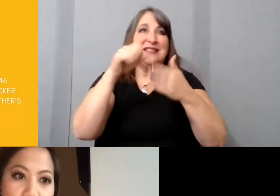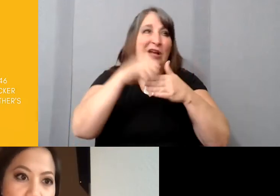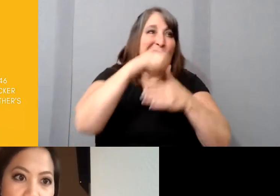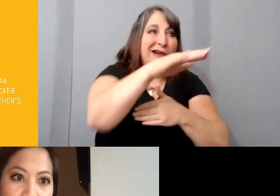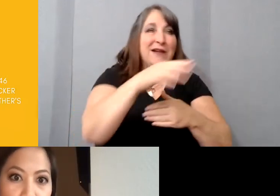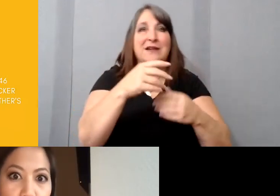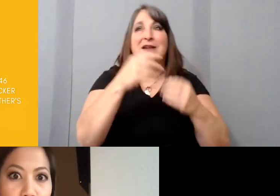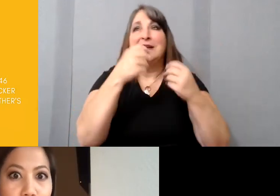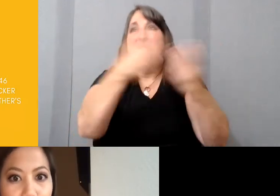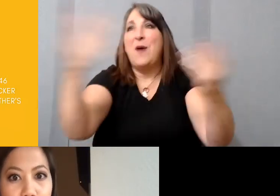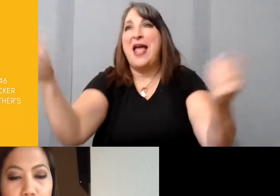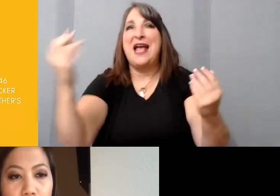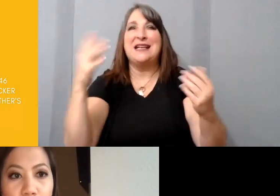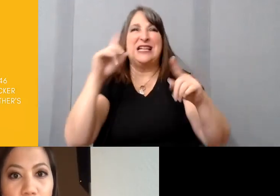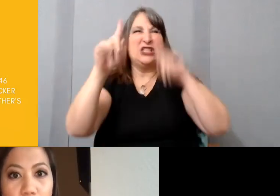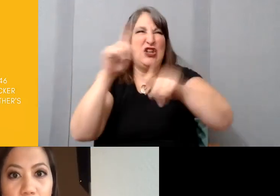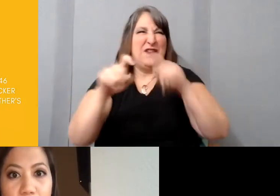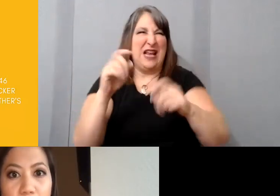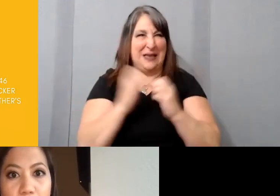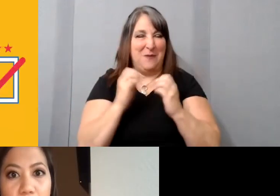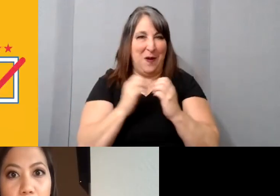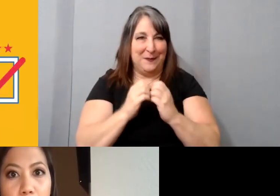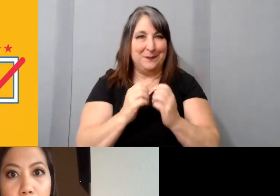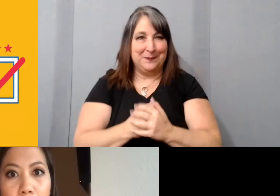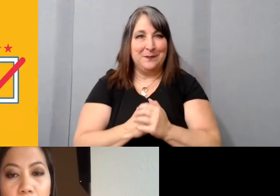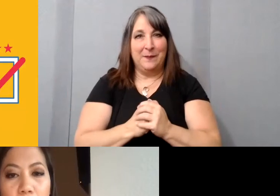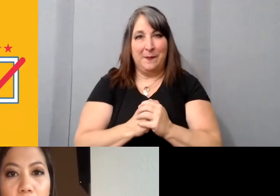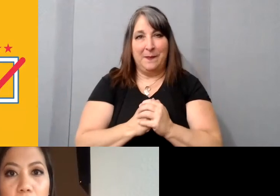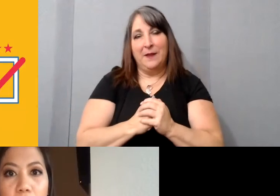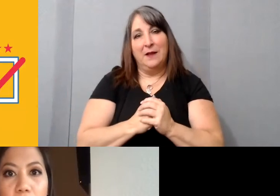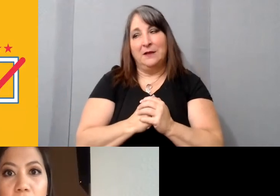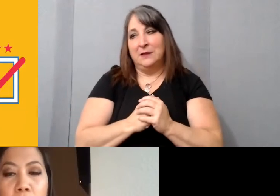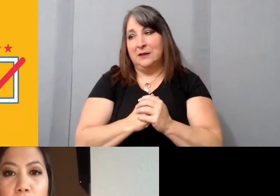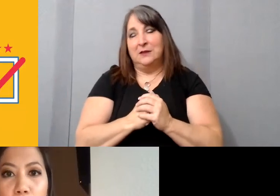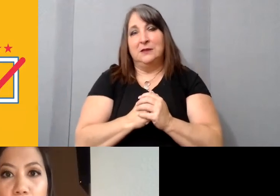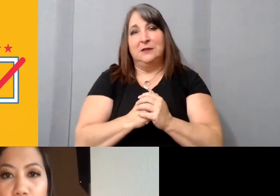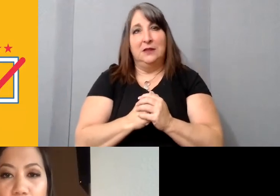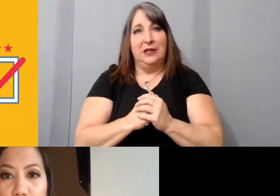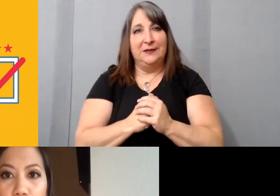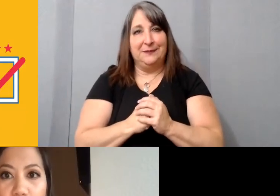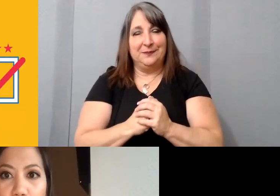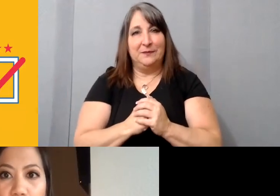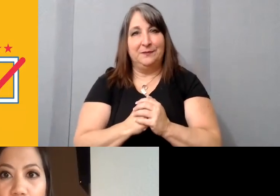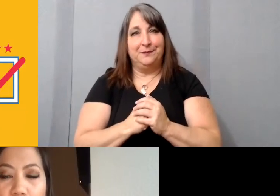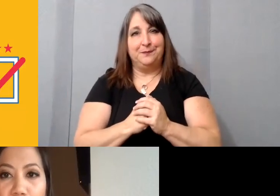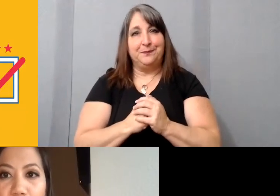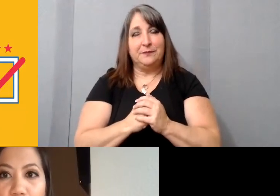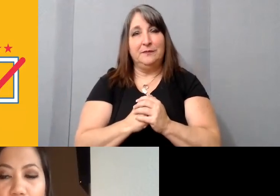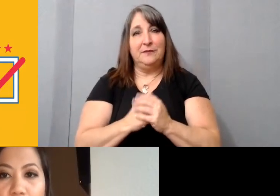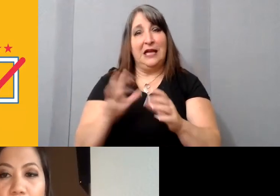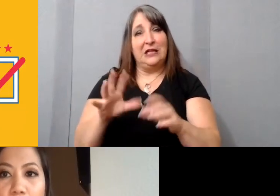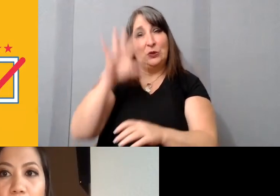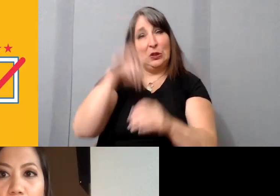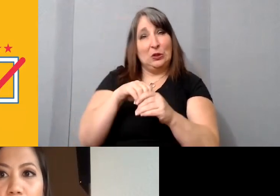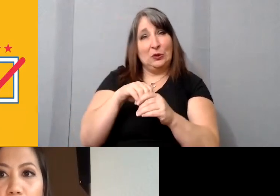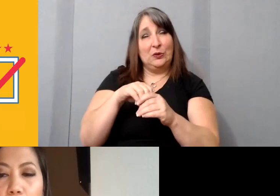our surveys and more. Next slide, please. And to include to this total effort, we also had